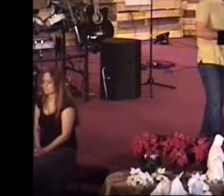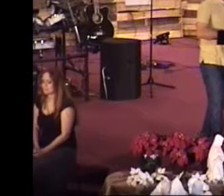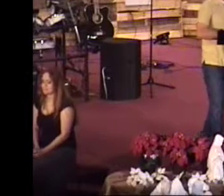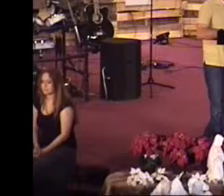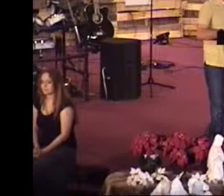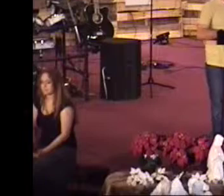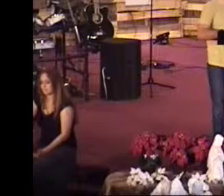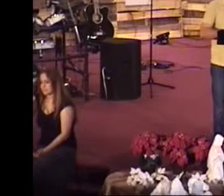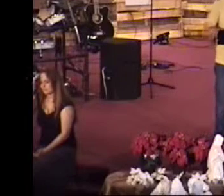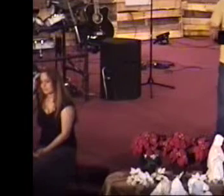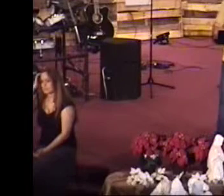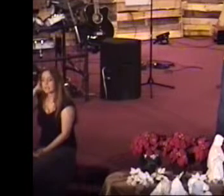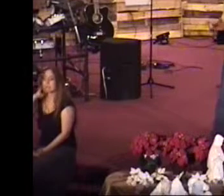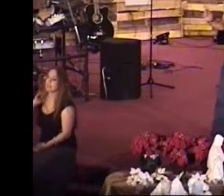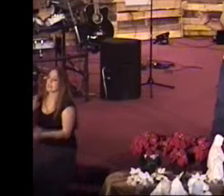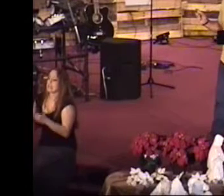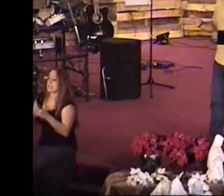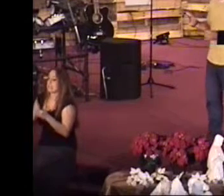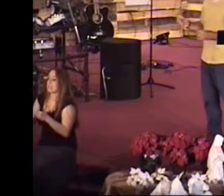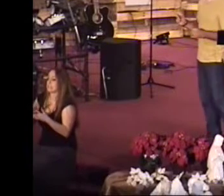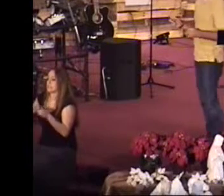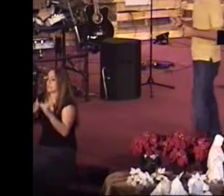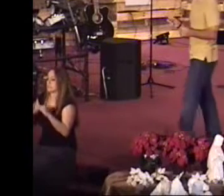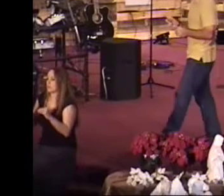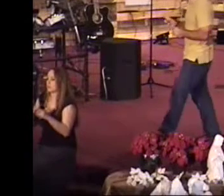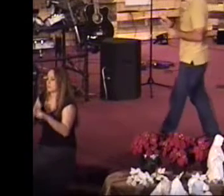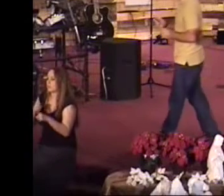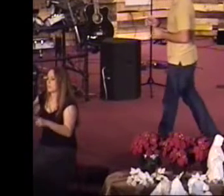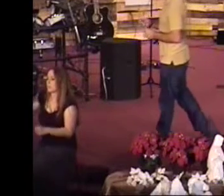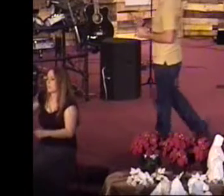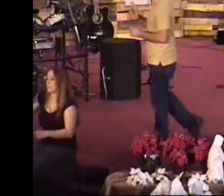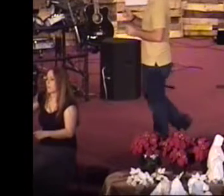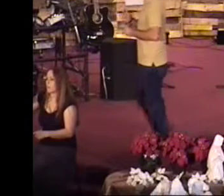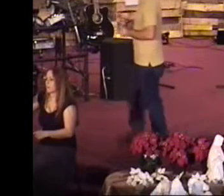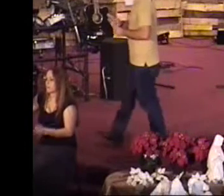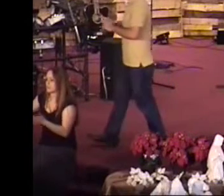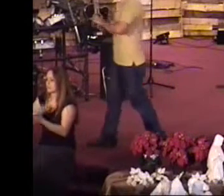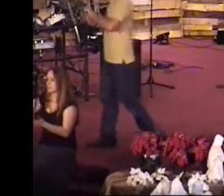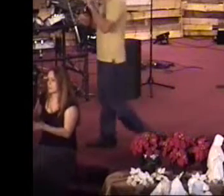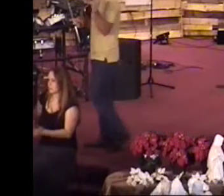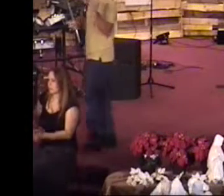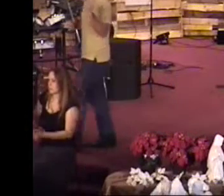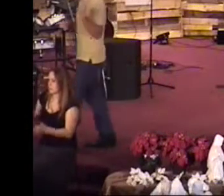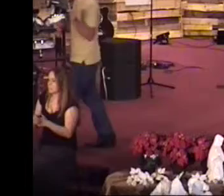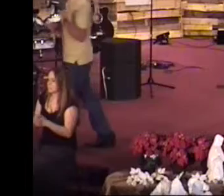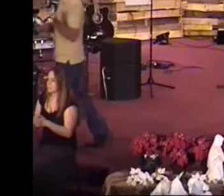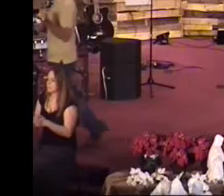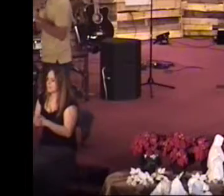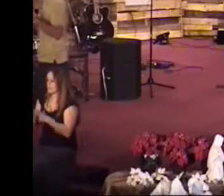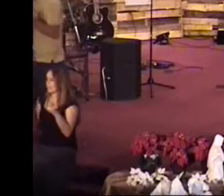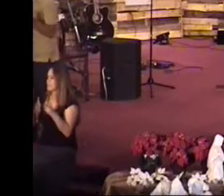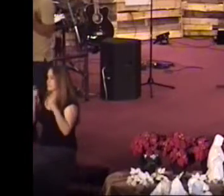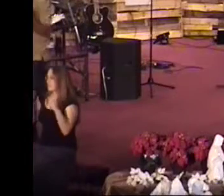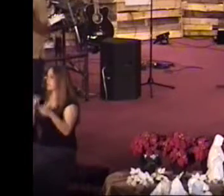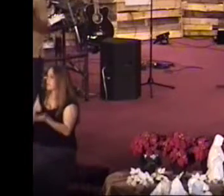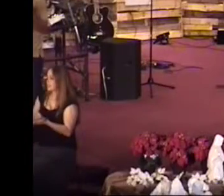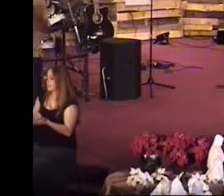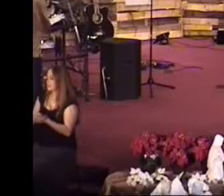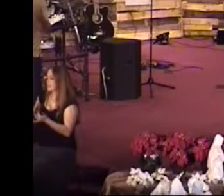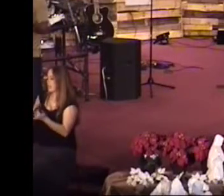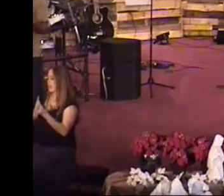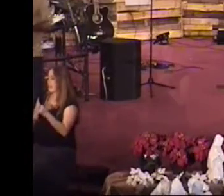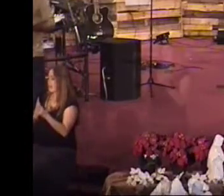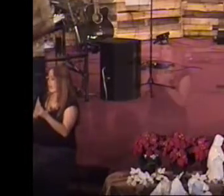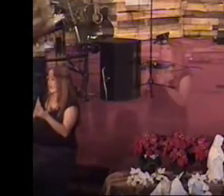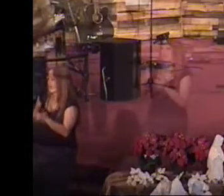The next story is from Mark chapter 14. And this one's really cool because we just celebrated this one. This is the Last Supper. This is